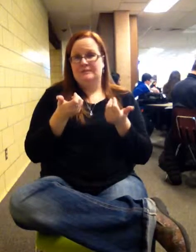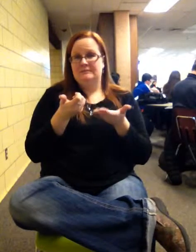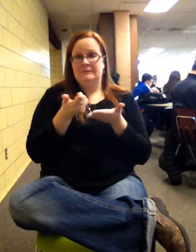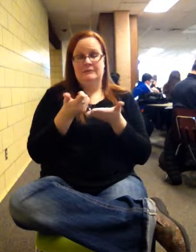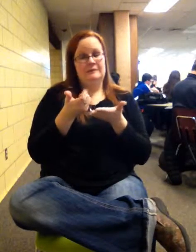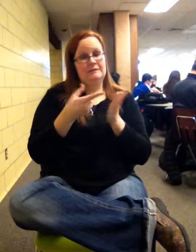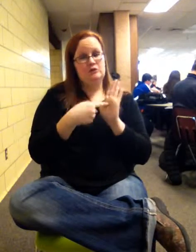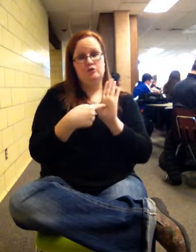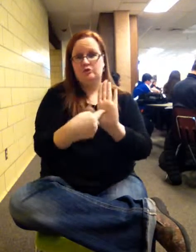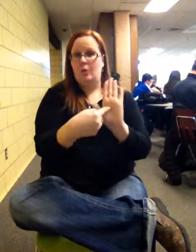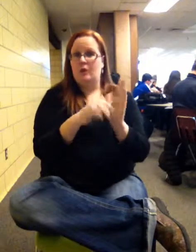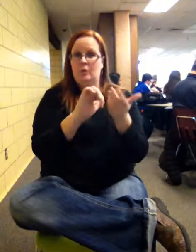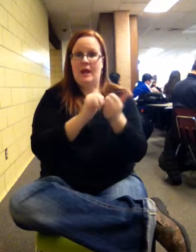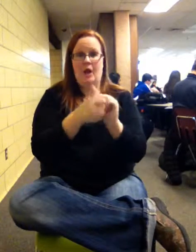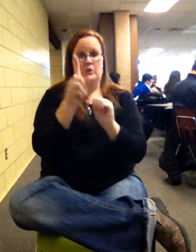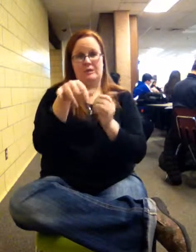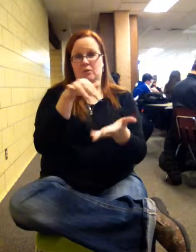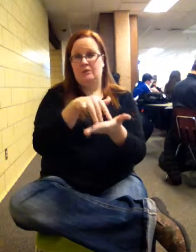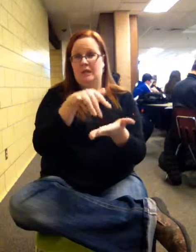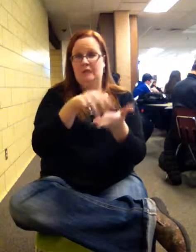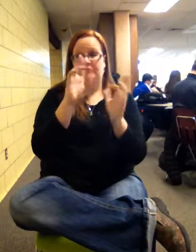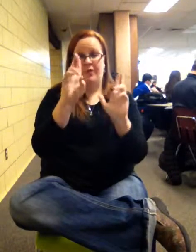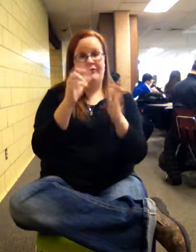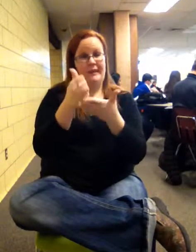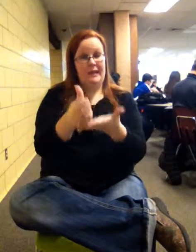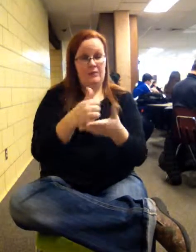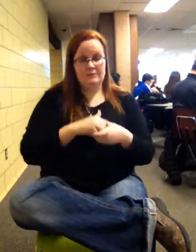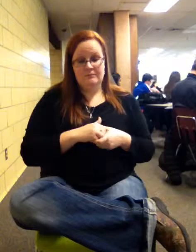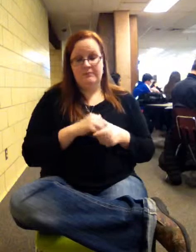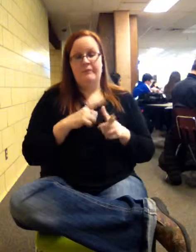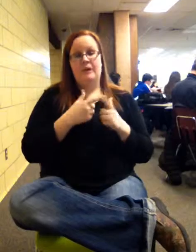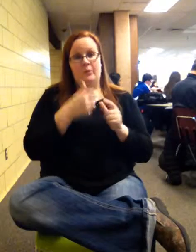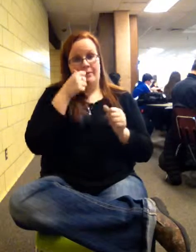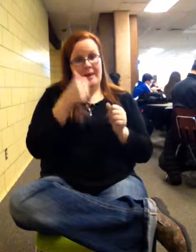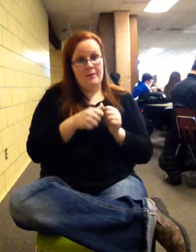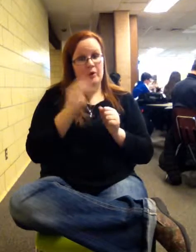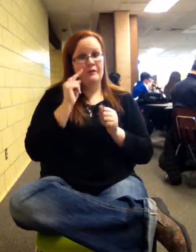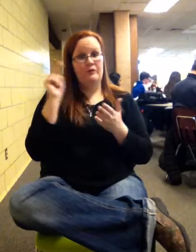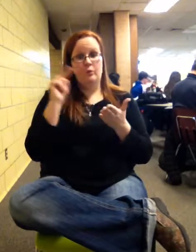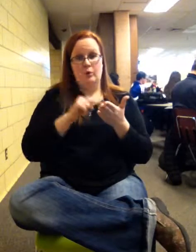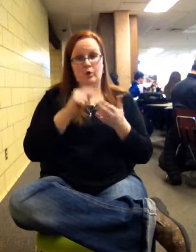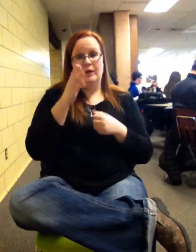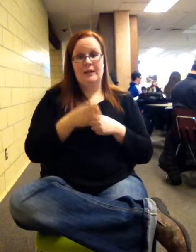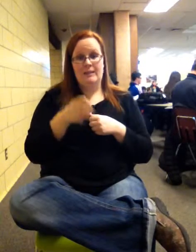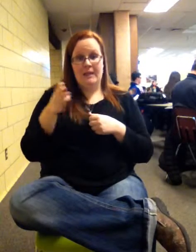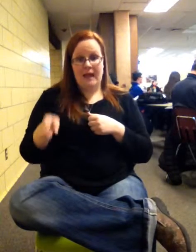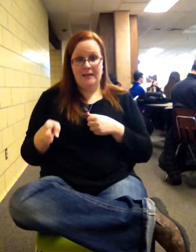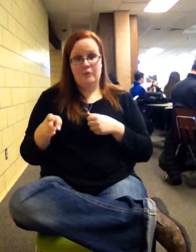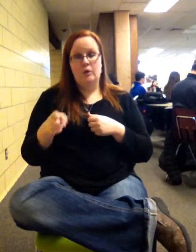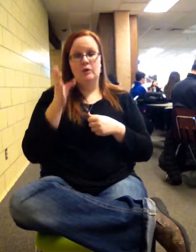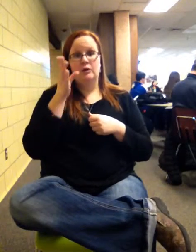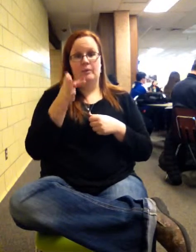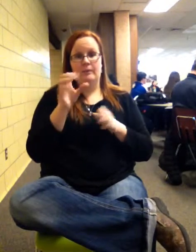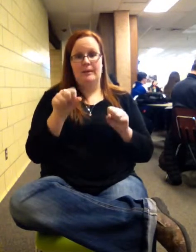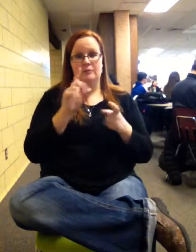need to study. So hopefully that helps. And then remember, if you look out there on Blackboard, you'll be able to see that sheet that I'm going